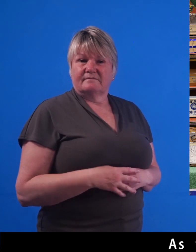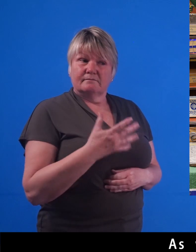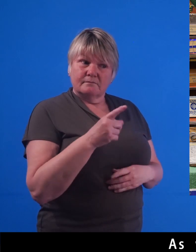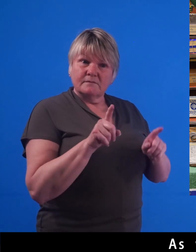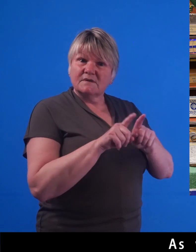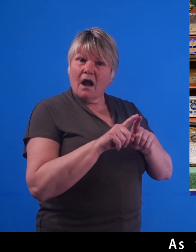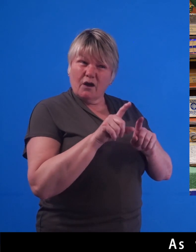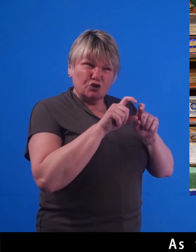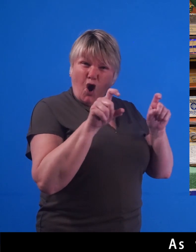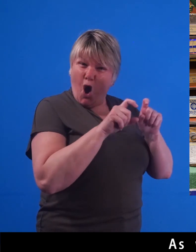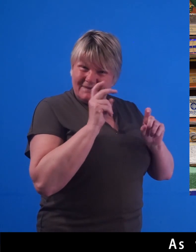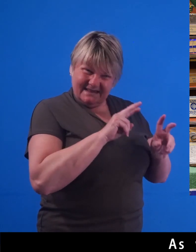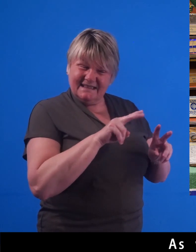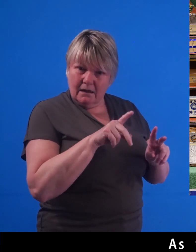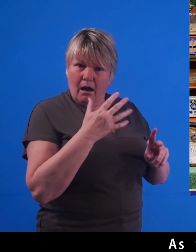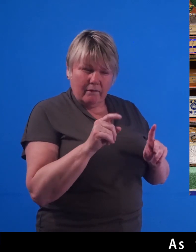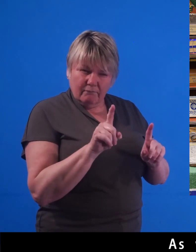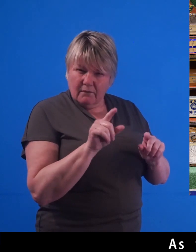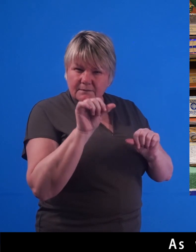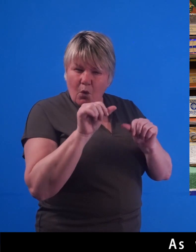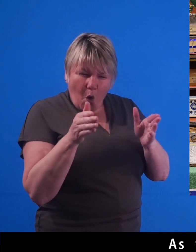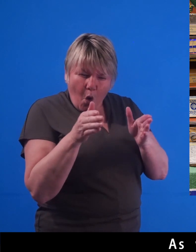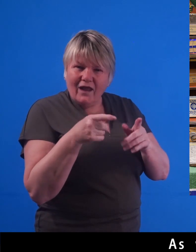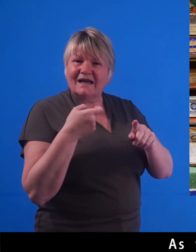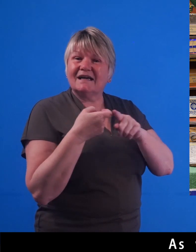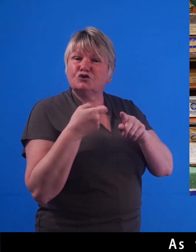As well as shops, miniature kitchens were produced,